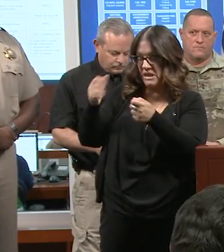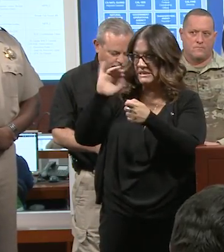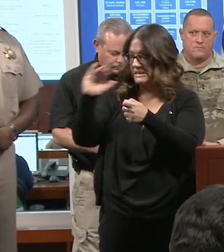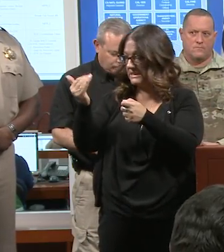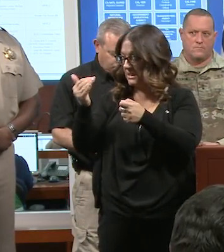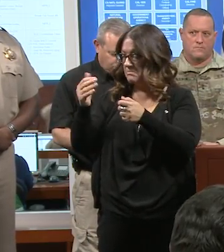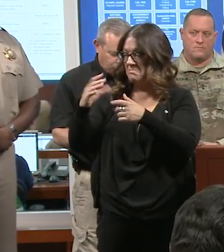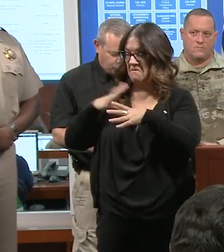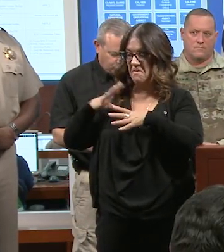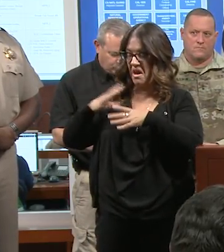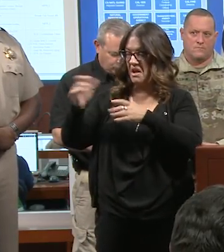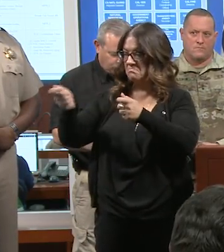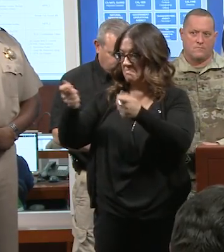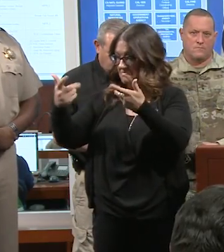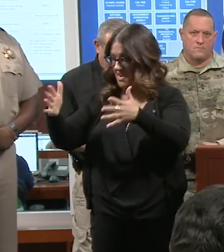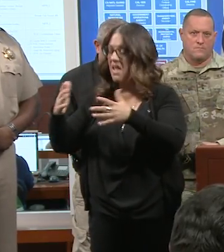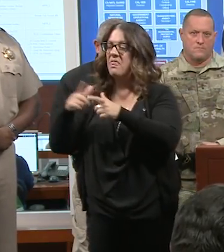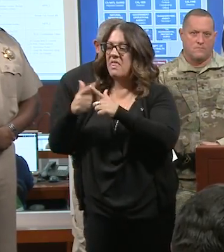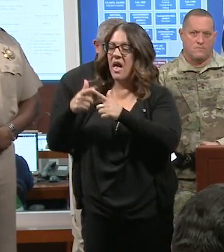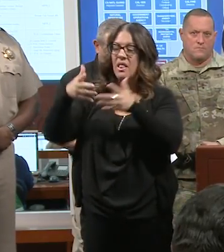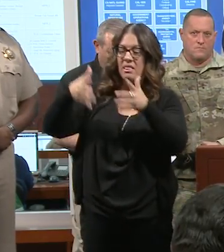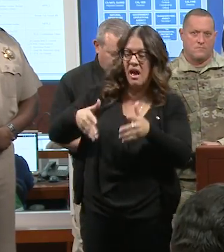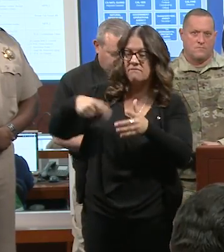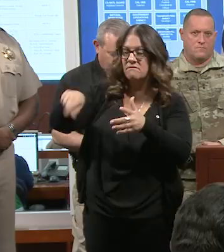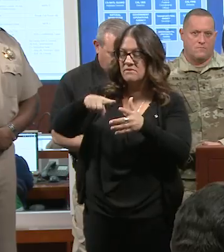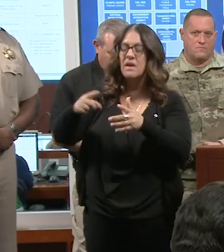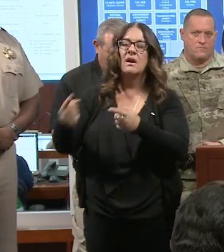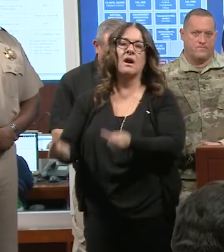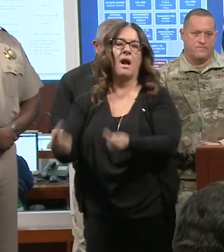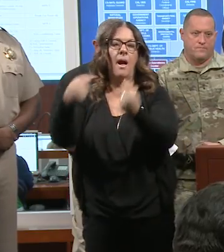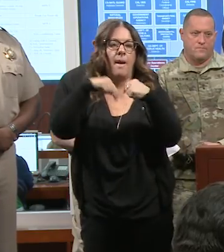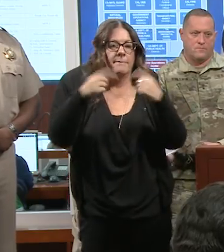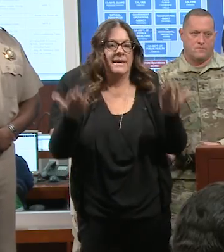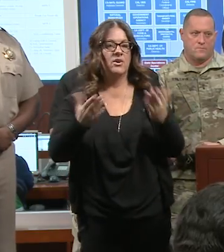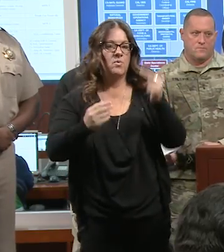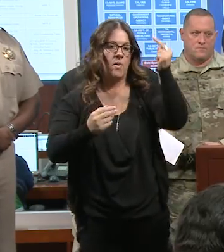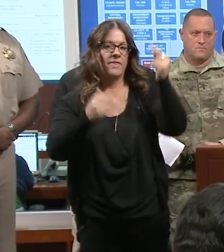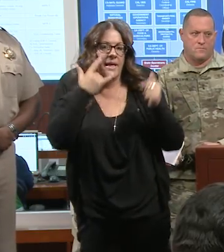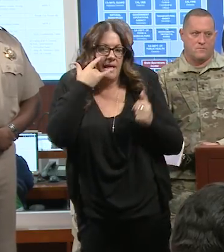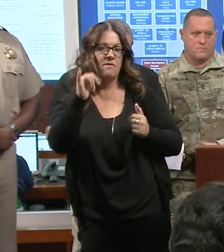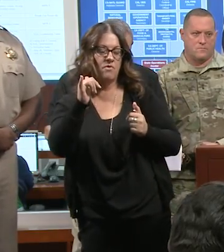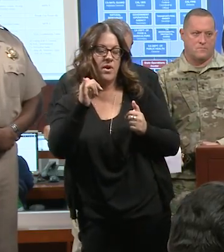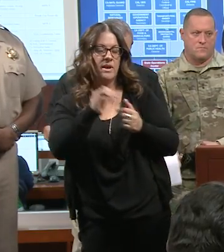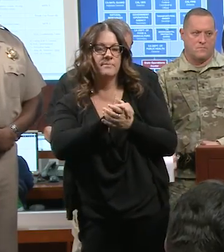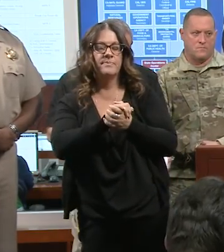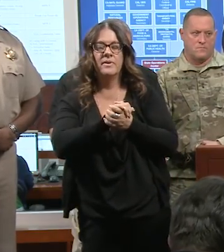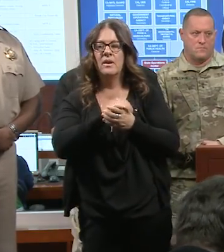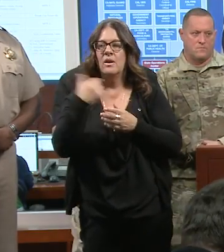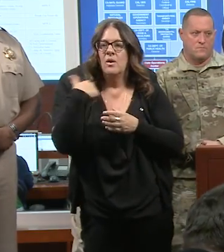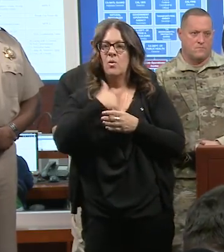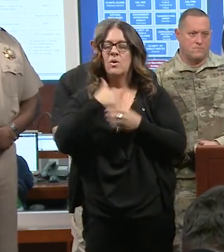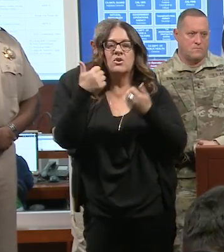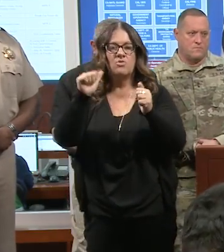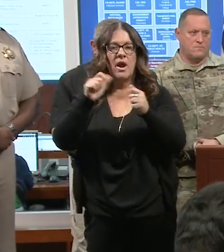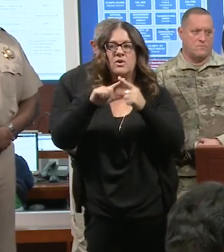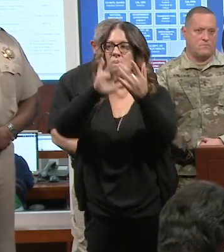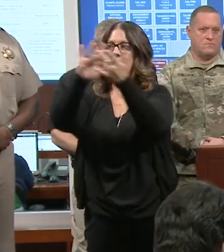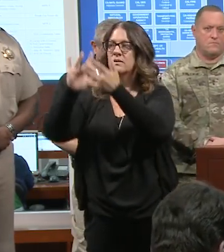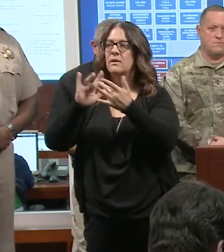California. We are going very deep into our system, and we're going very deep outside of the state to get these